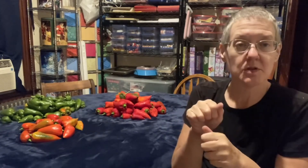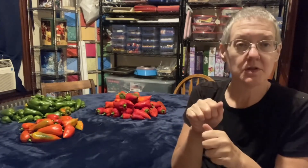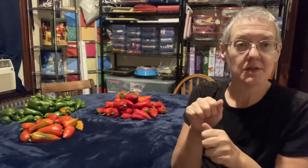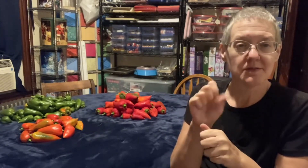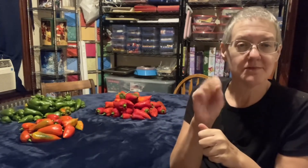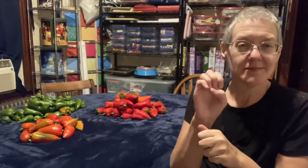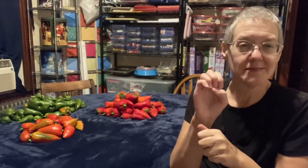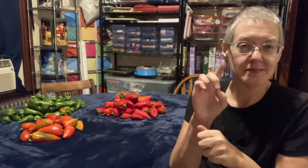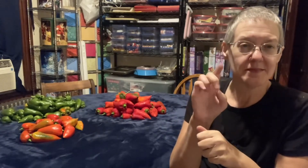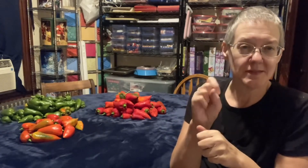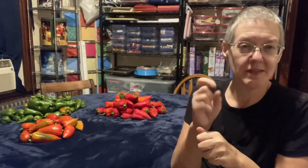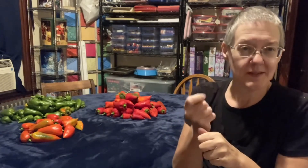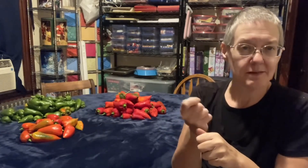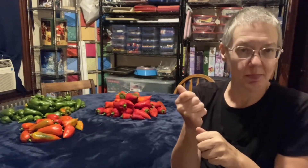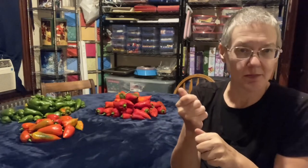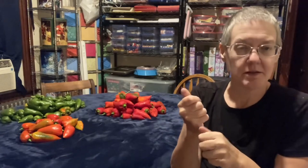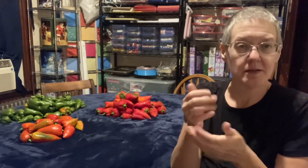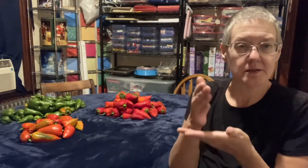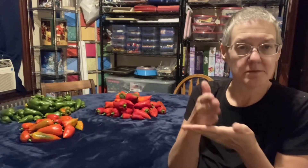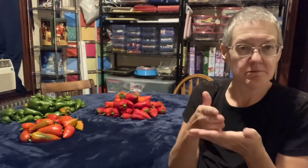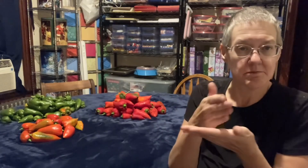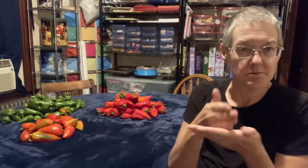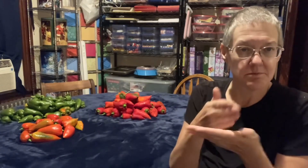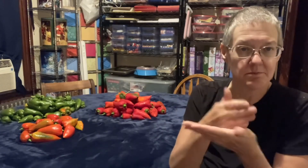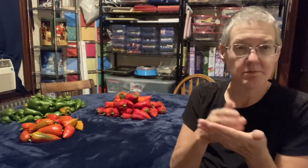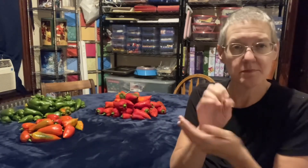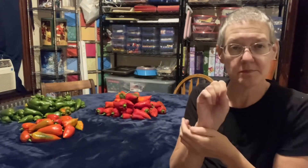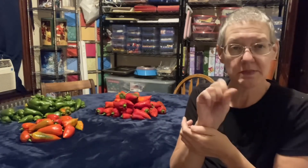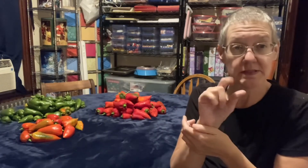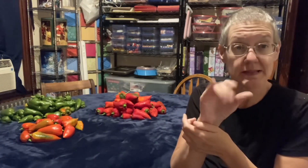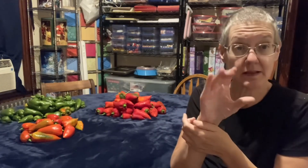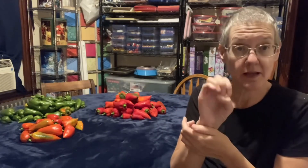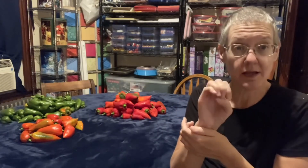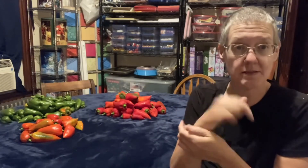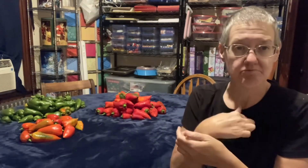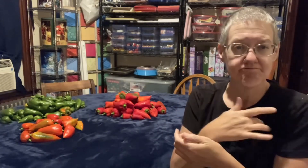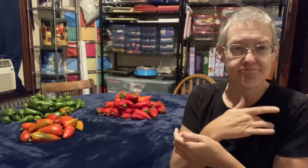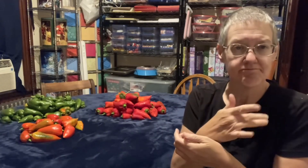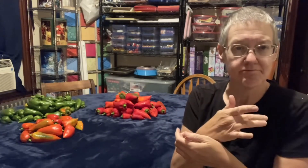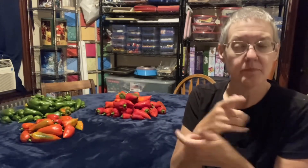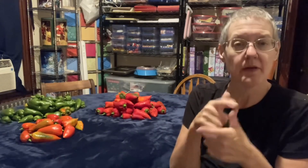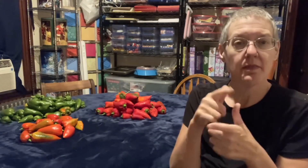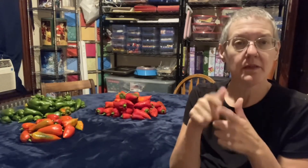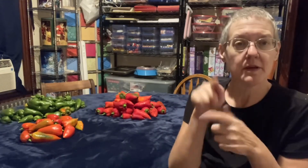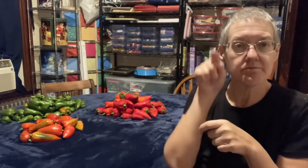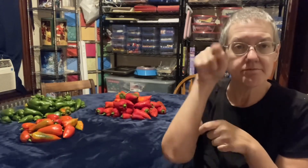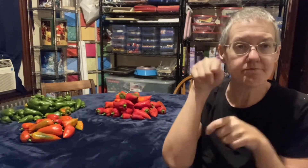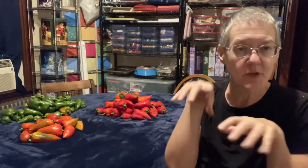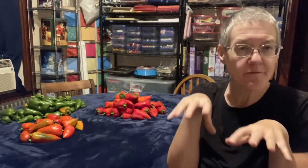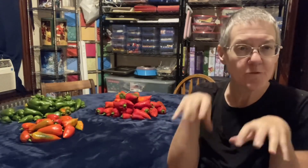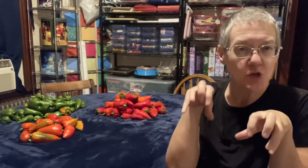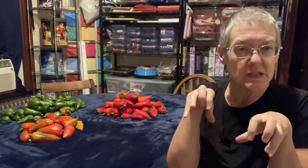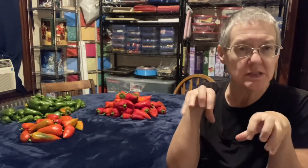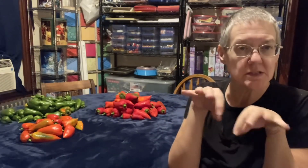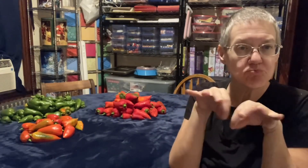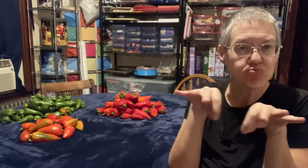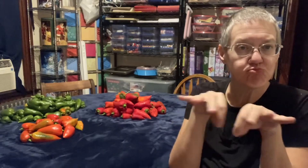I'm going to wash these, de-seed them, and then slice them. I like them in slices, and then I'll freeze